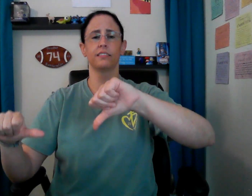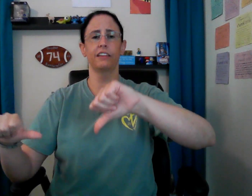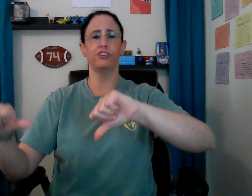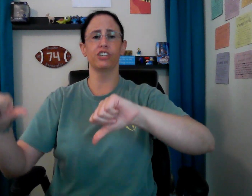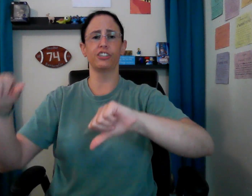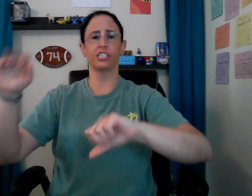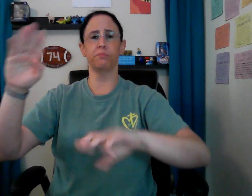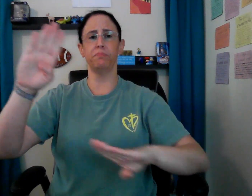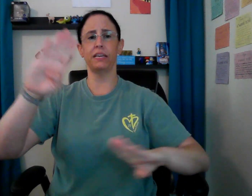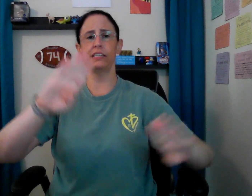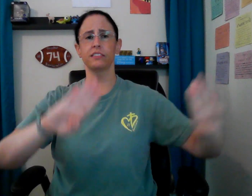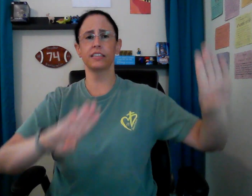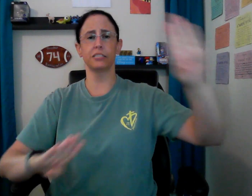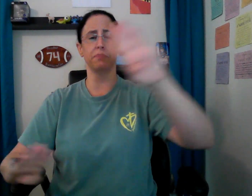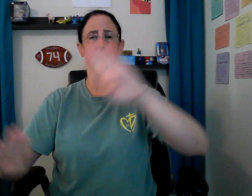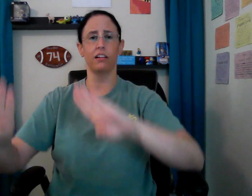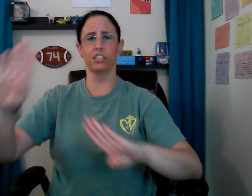if you change it to B's, it's biology.